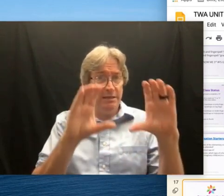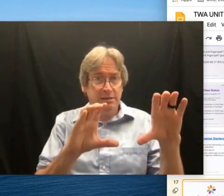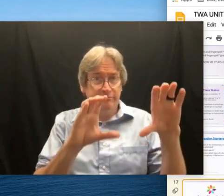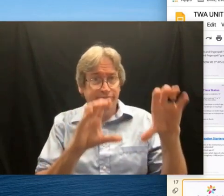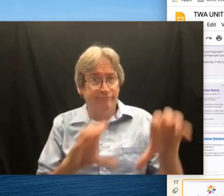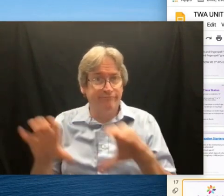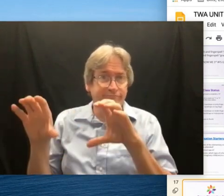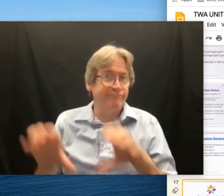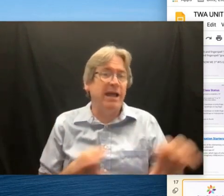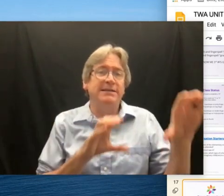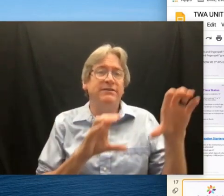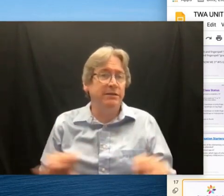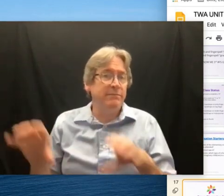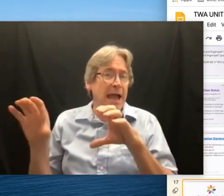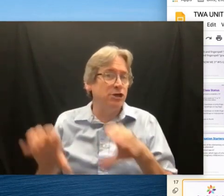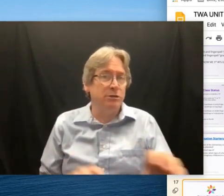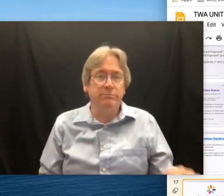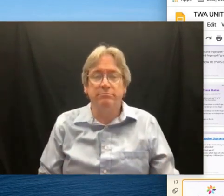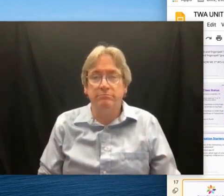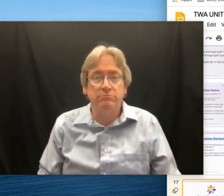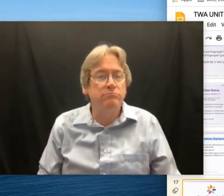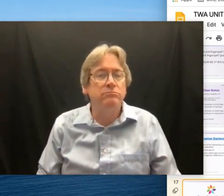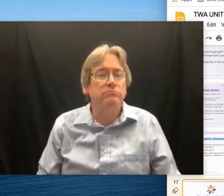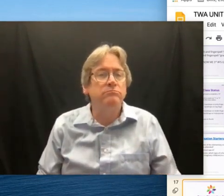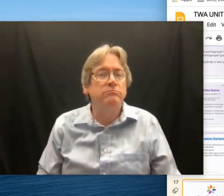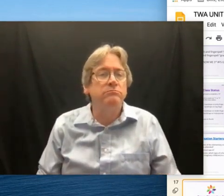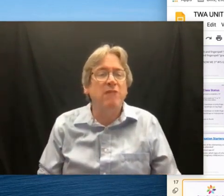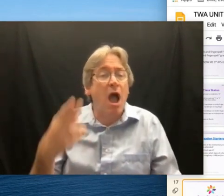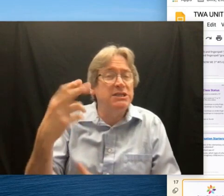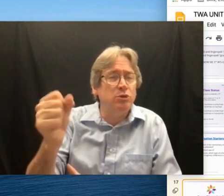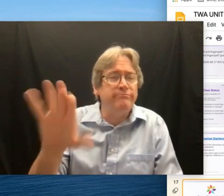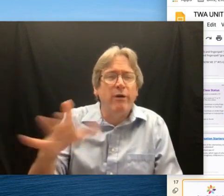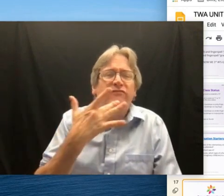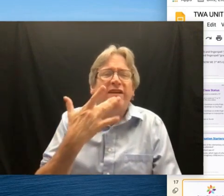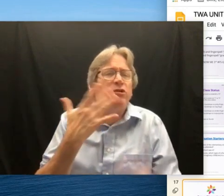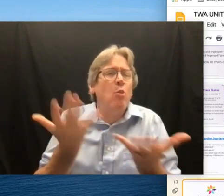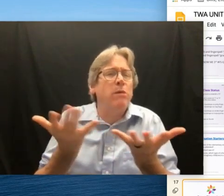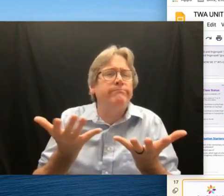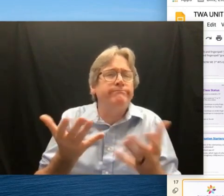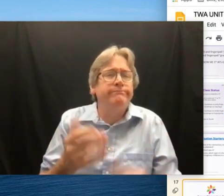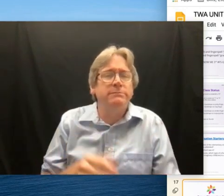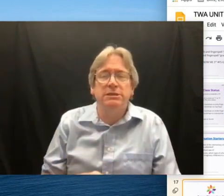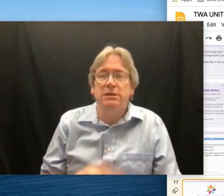2 C's. Activity, action. High school.